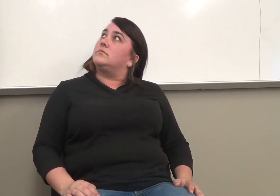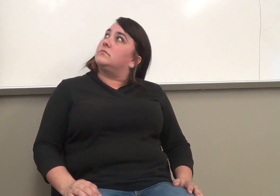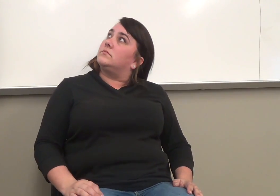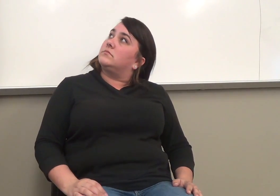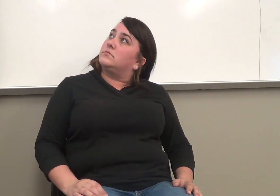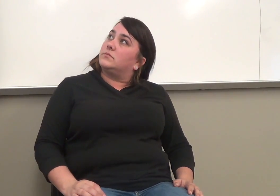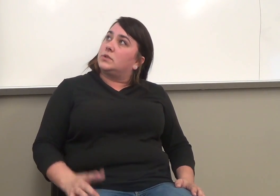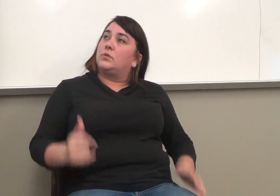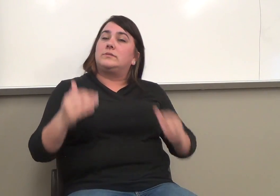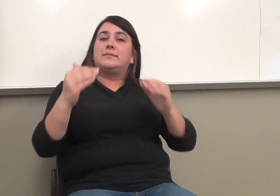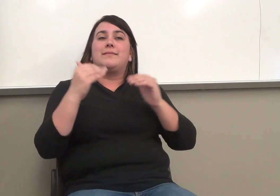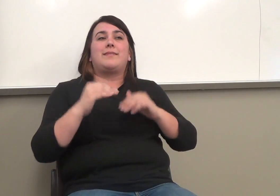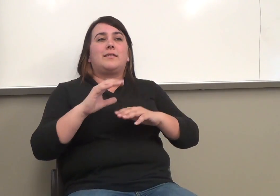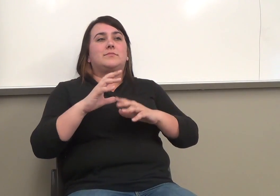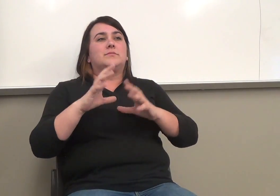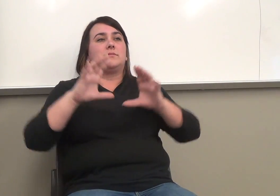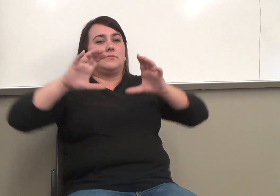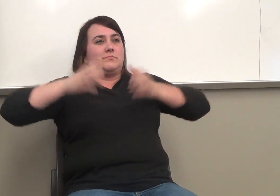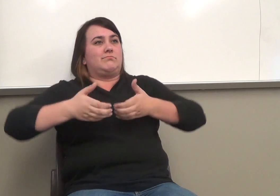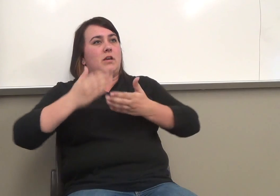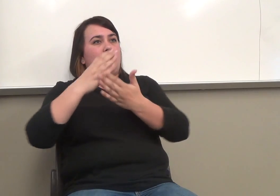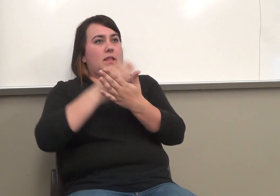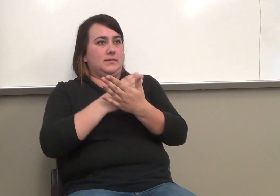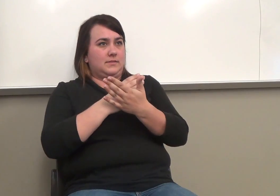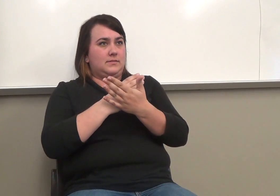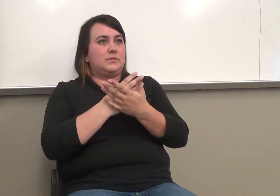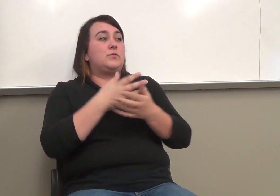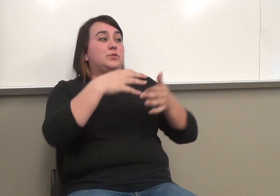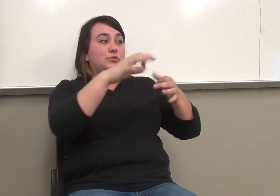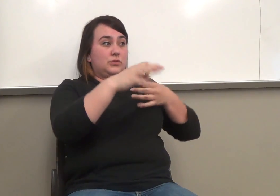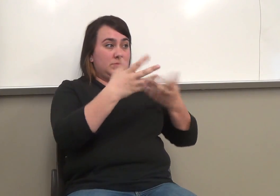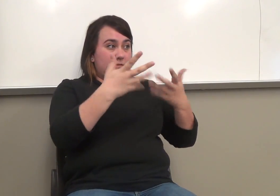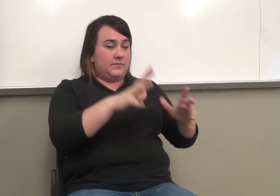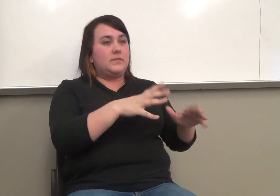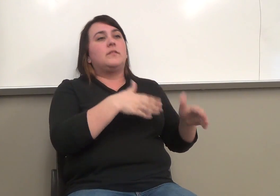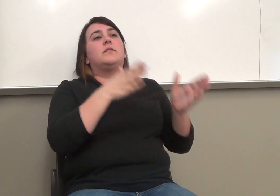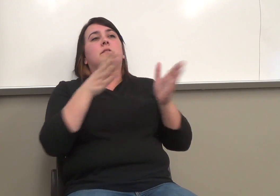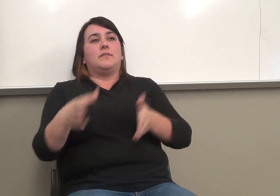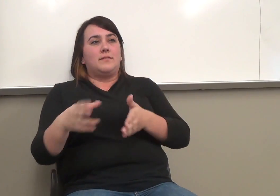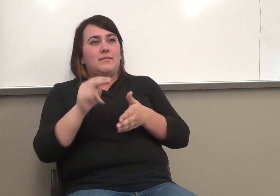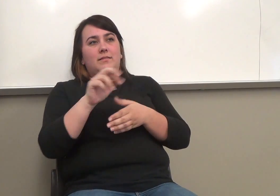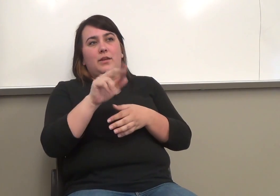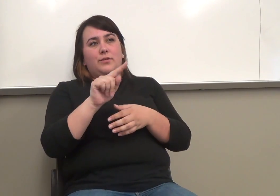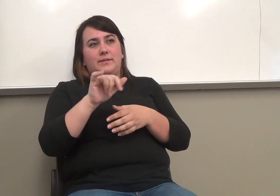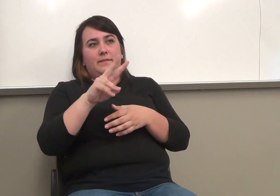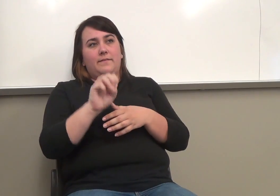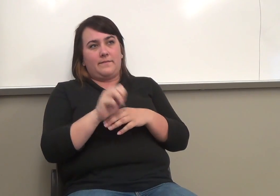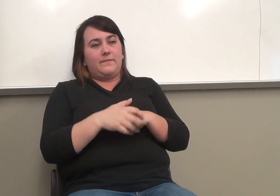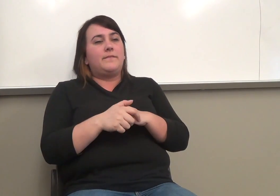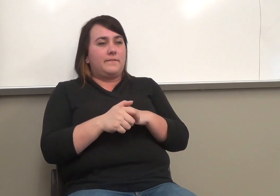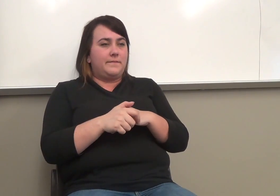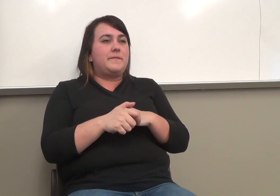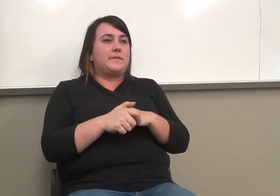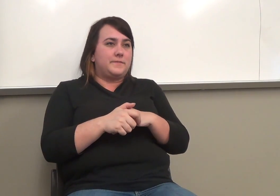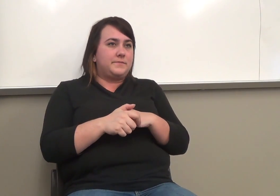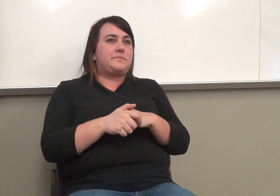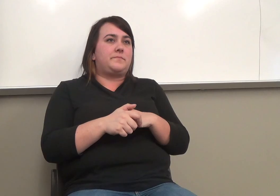set of lessons. We're doing a descriptive paragraph. We're moving very quickly to a narrative paragraph, okay?